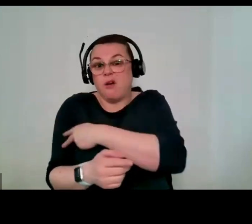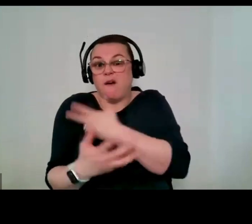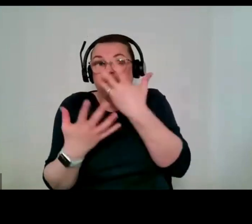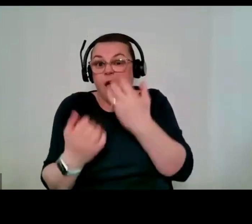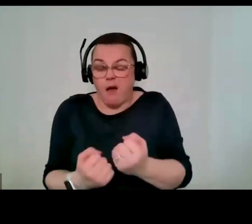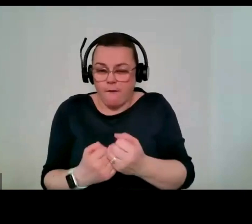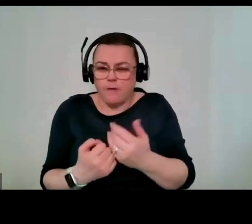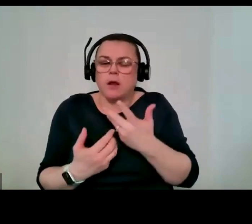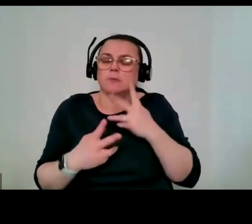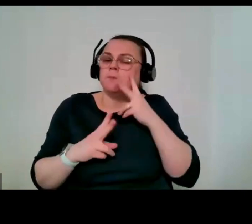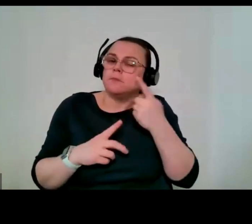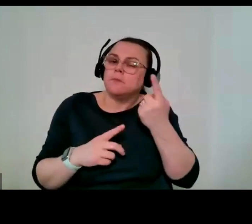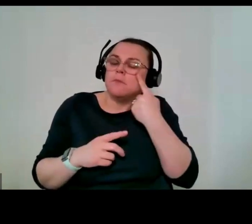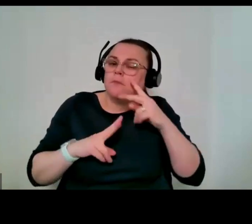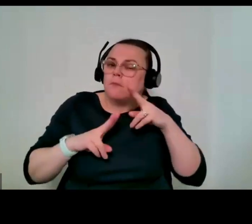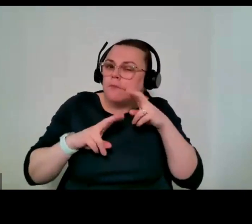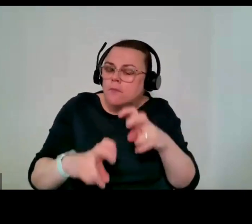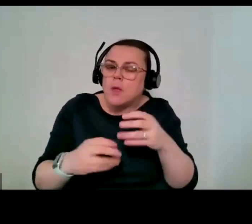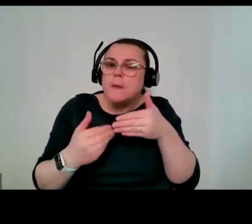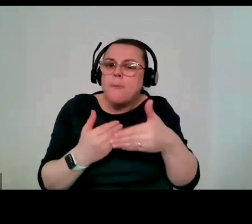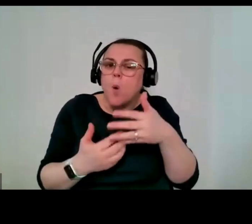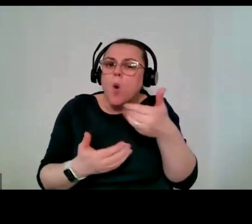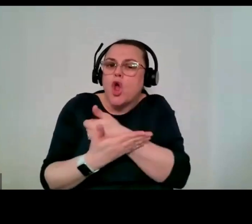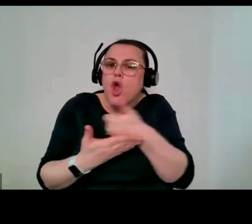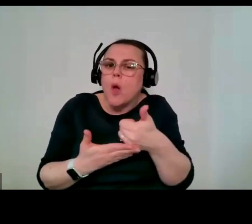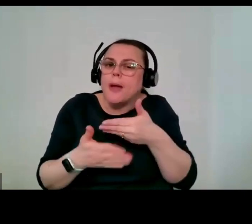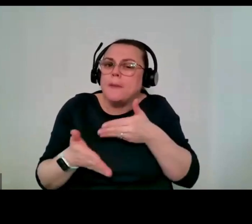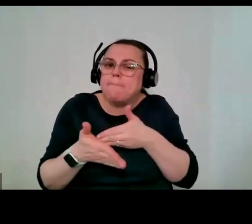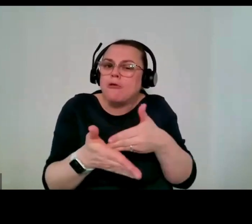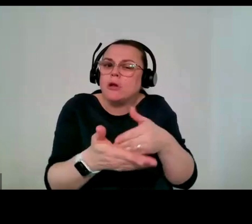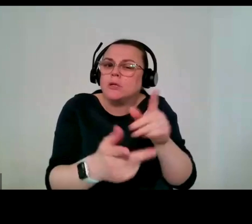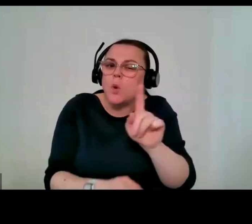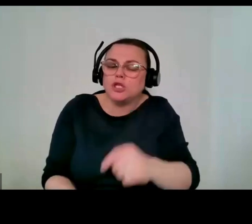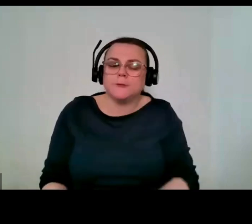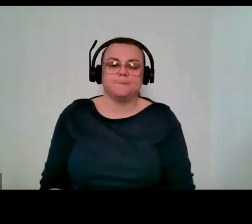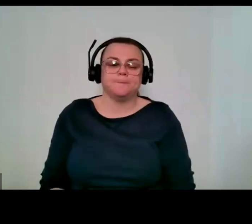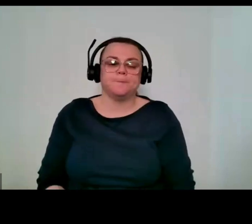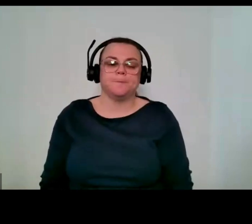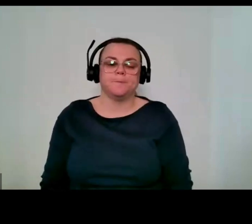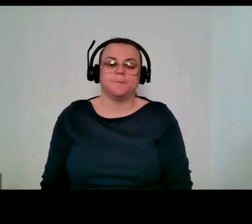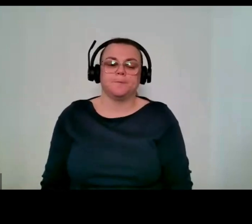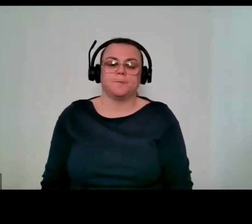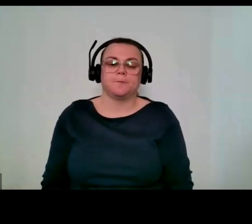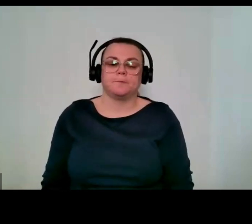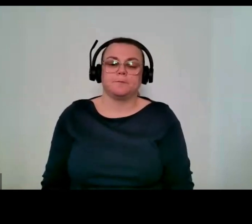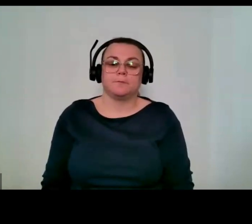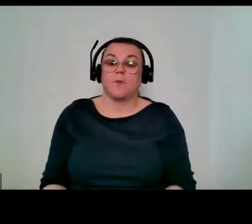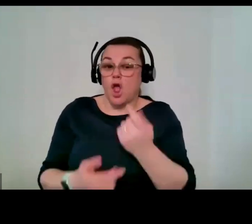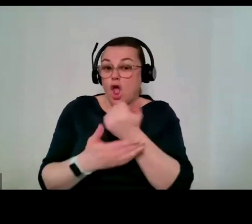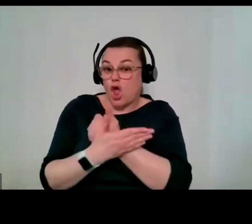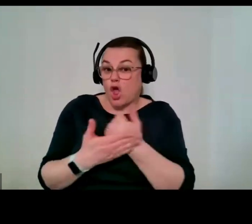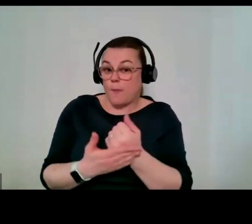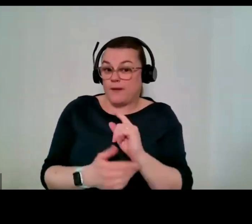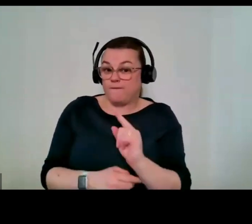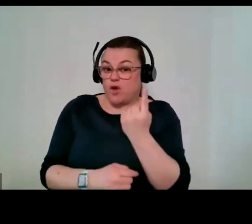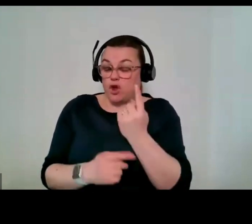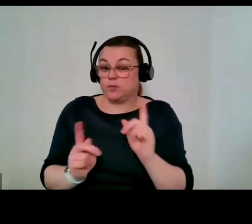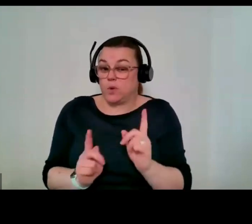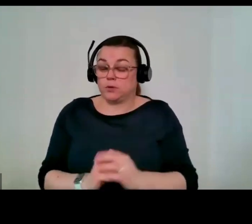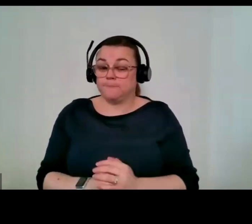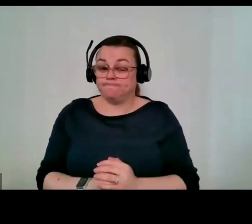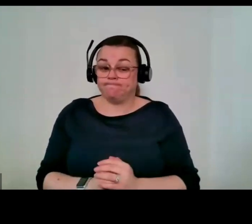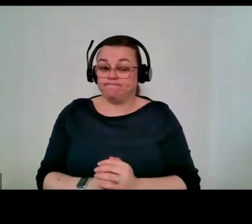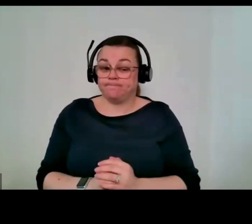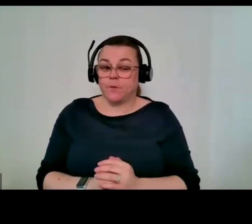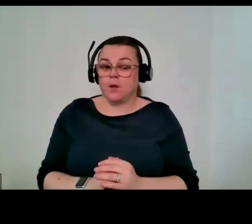us explore some of the more common type of barriers. The first common type of barriers is what